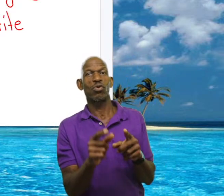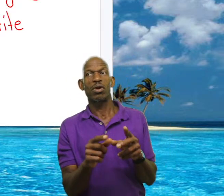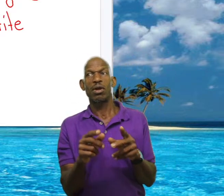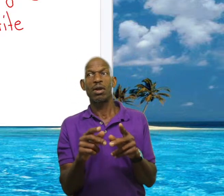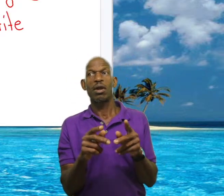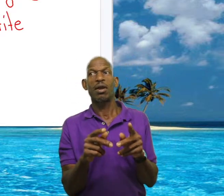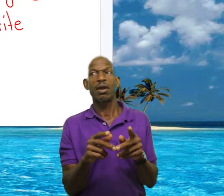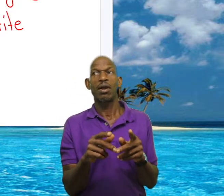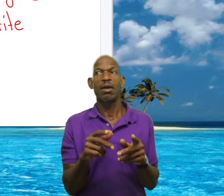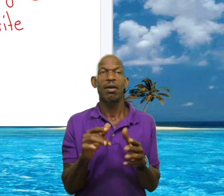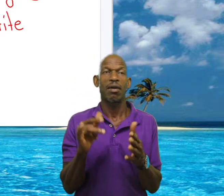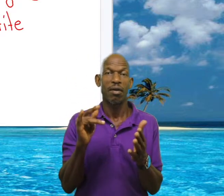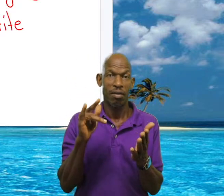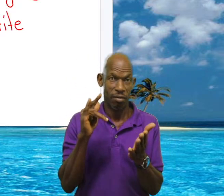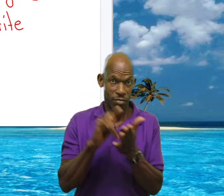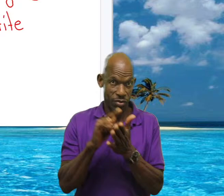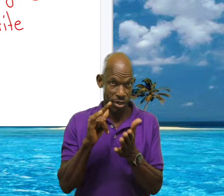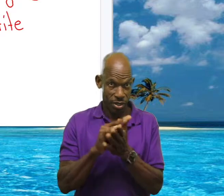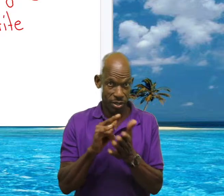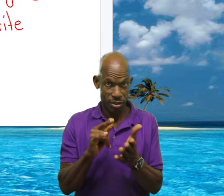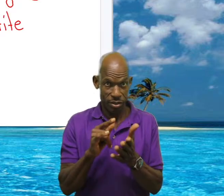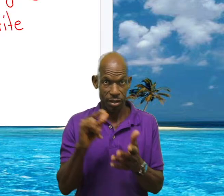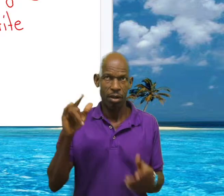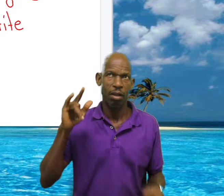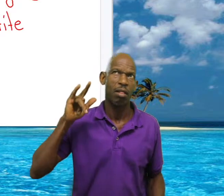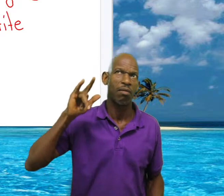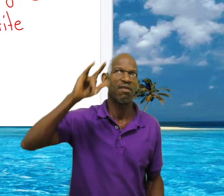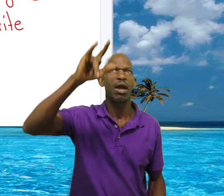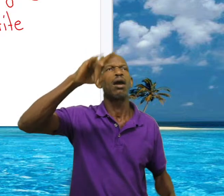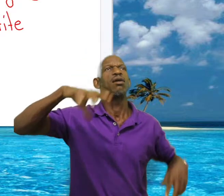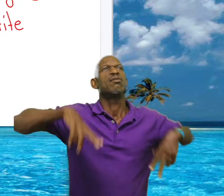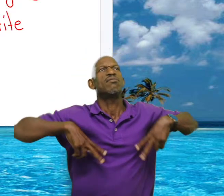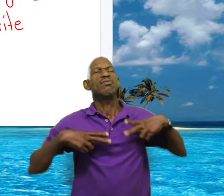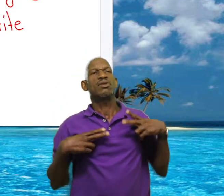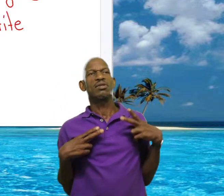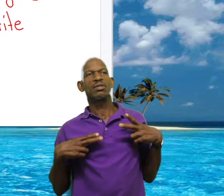going on a vacation, you have to book your flight.